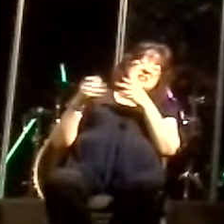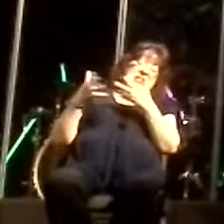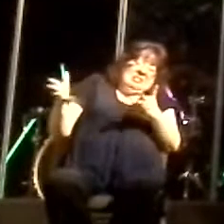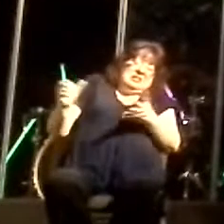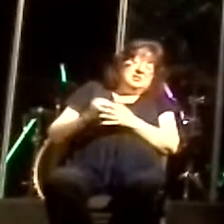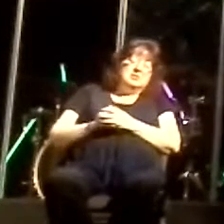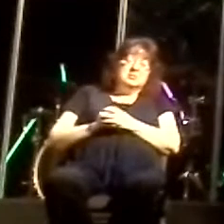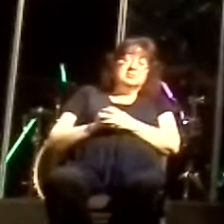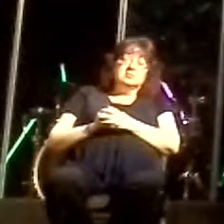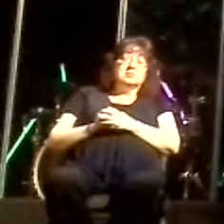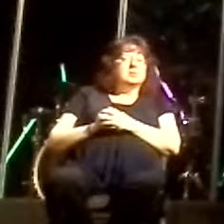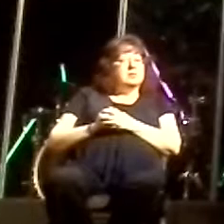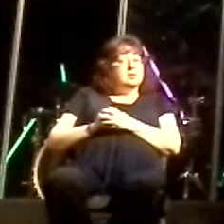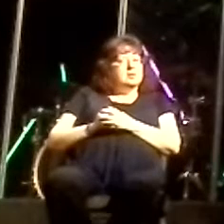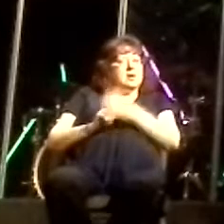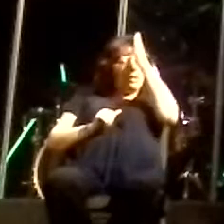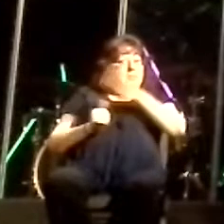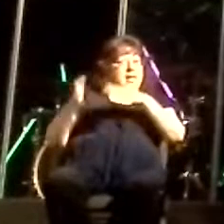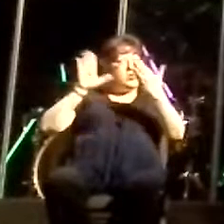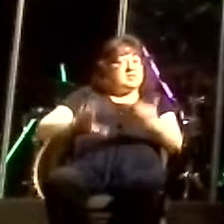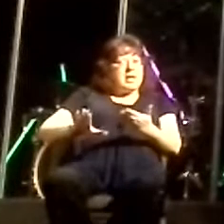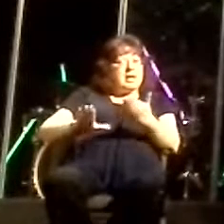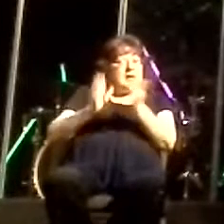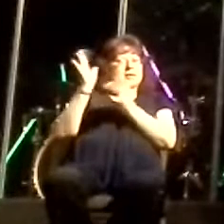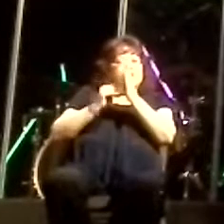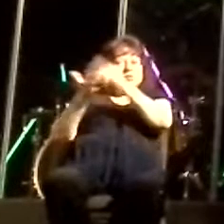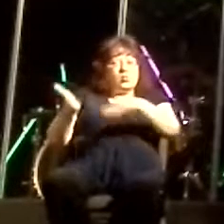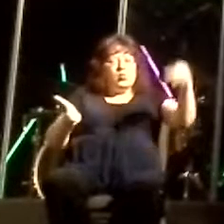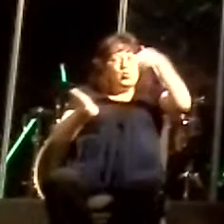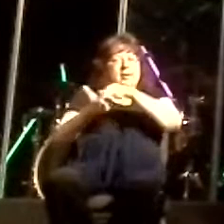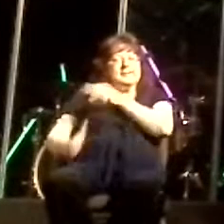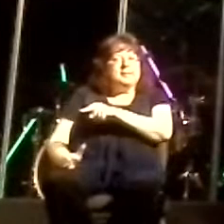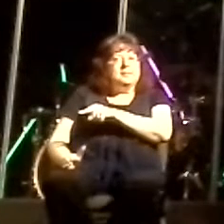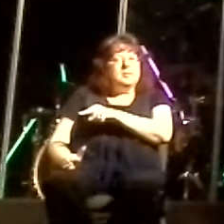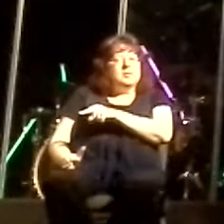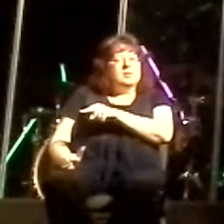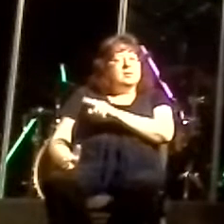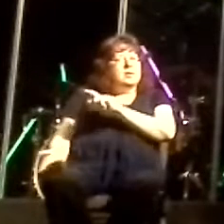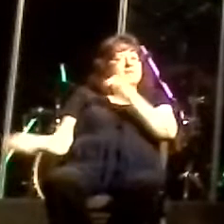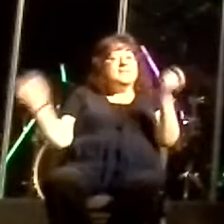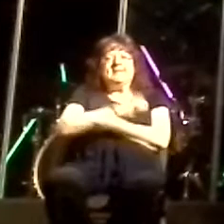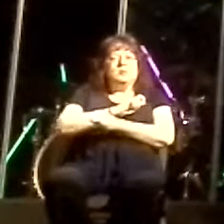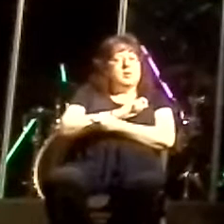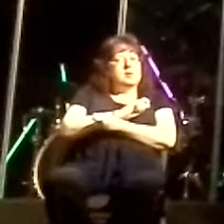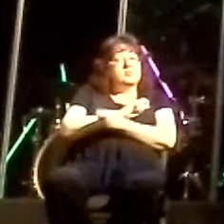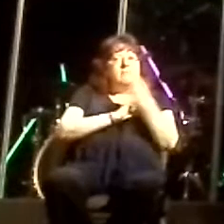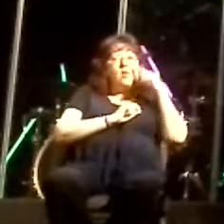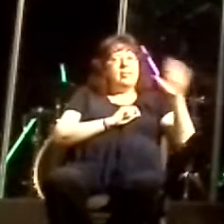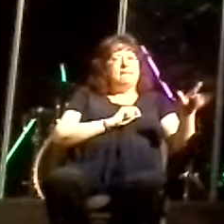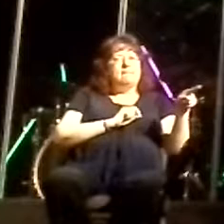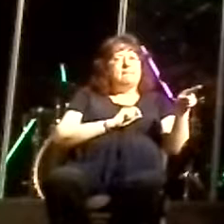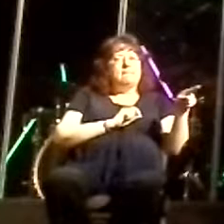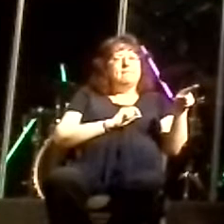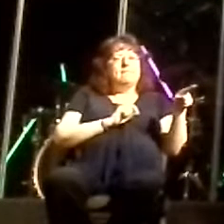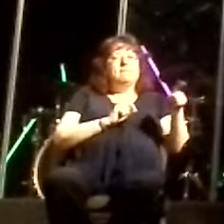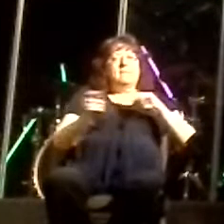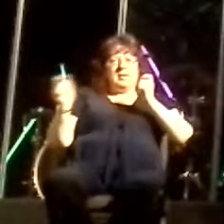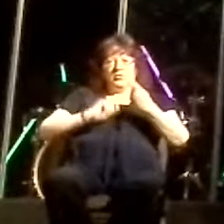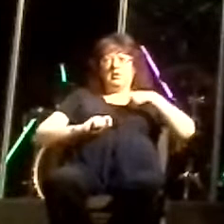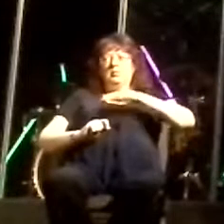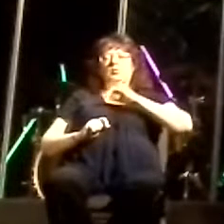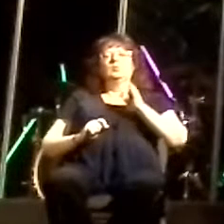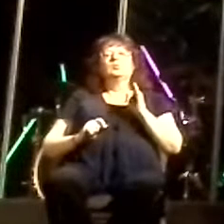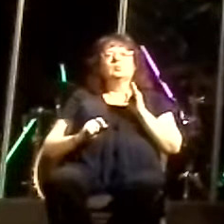things. But he just raised a man from the dead. And that was a game changer for them. And it was a game changer for